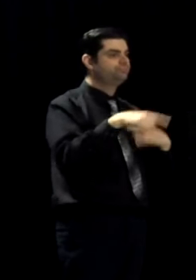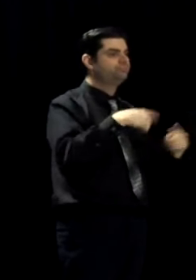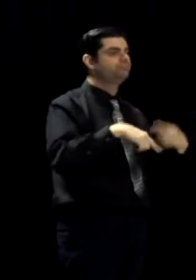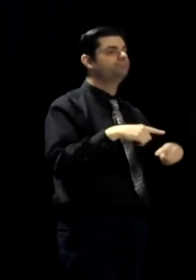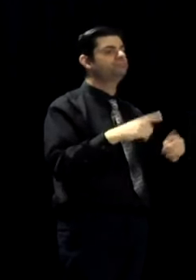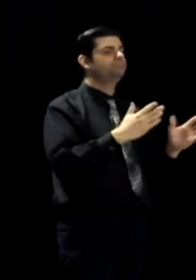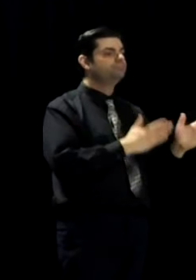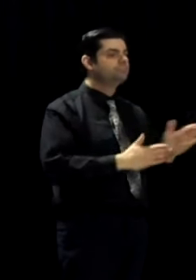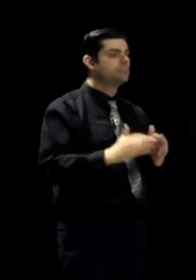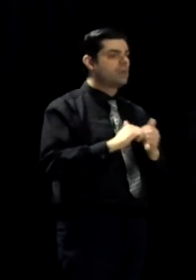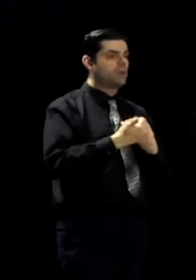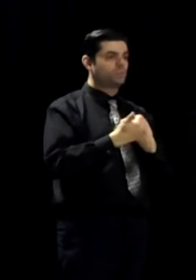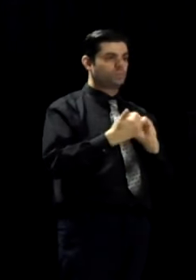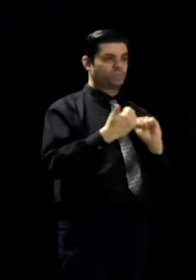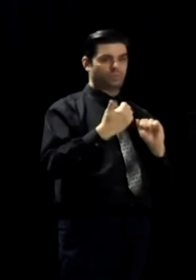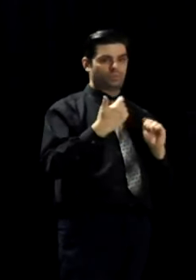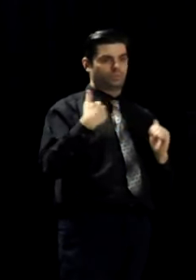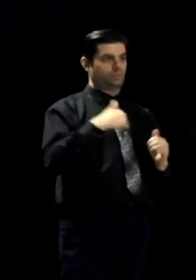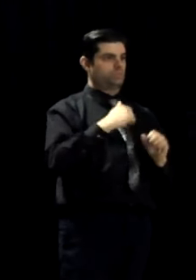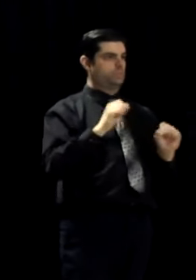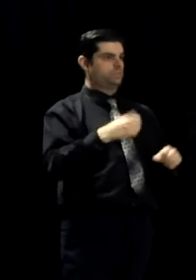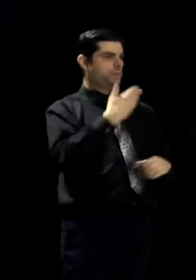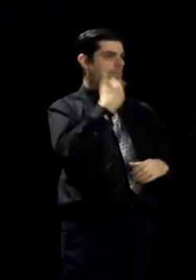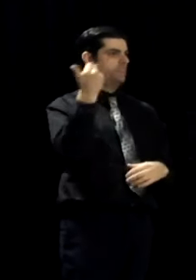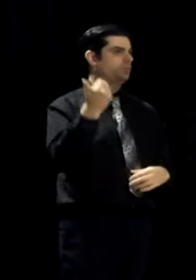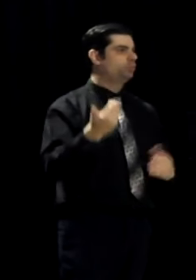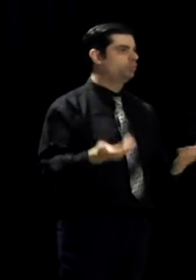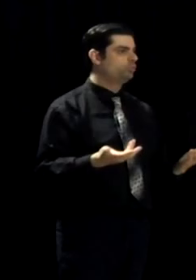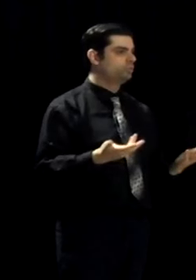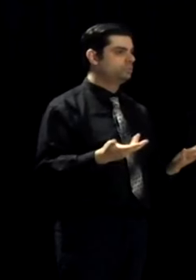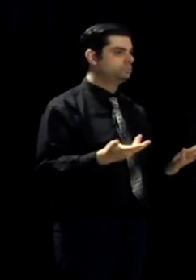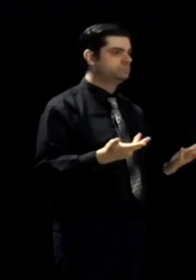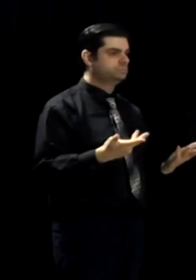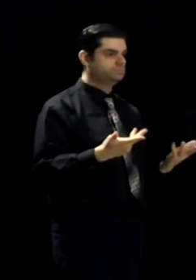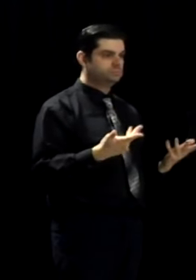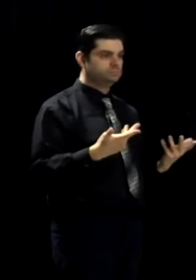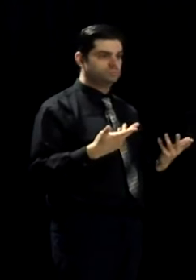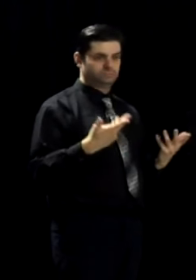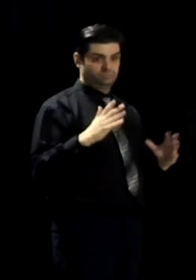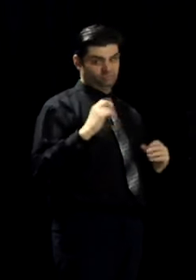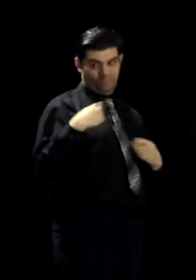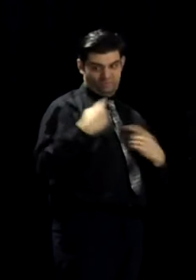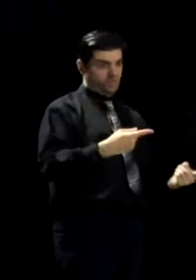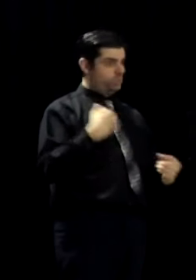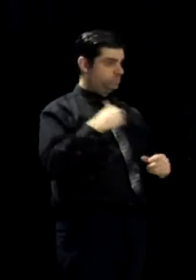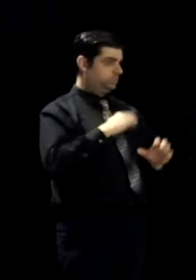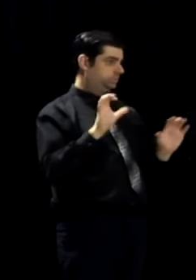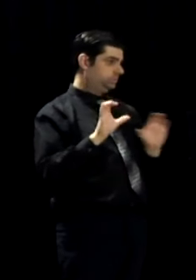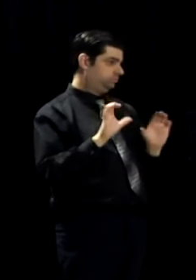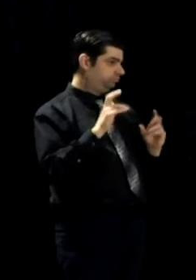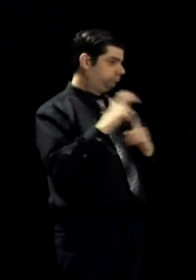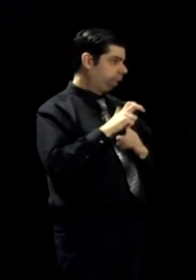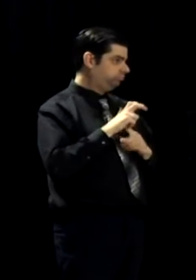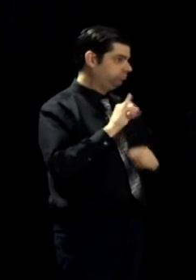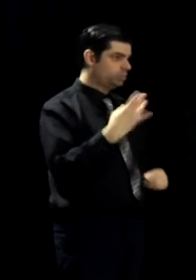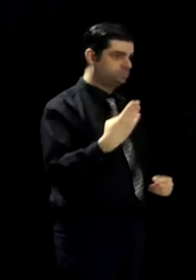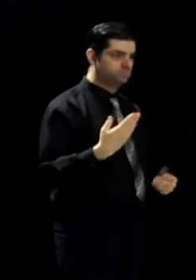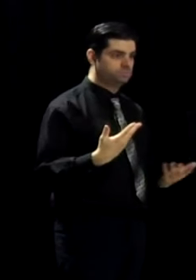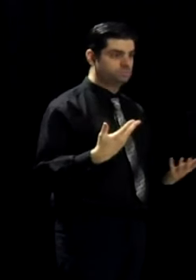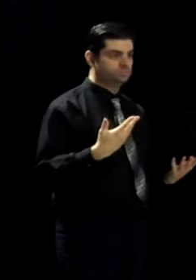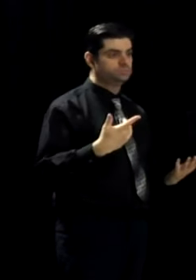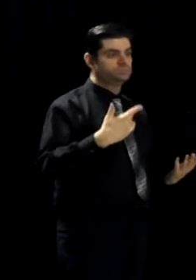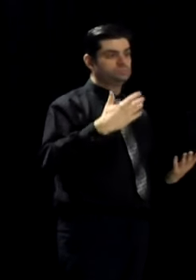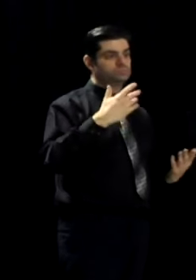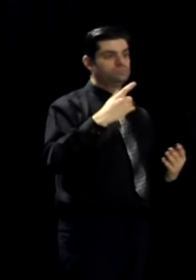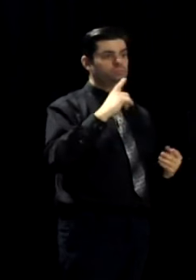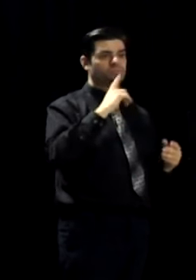think we can be a little bit better at is we got to be more cognizant as the weather gets better and we get together more